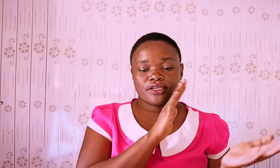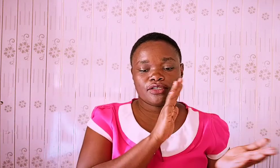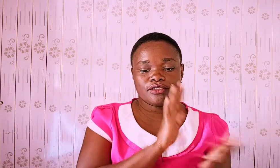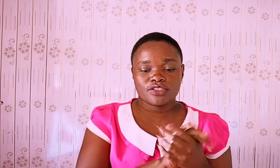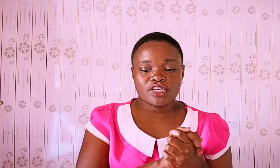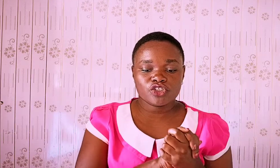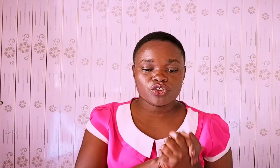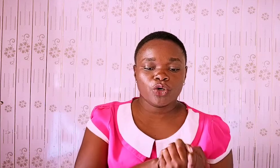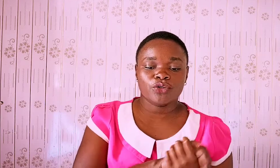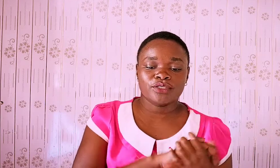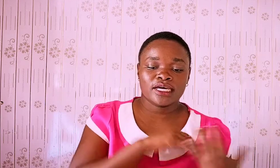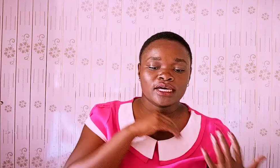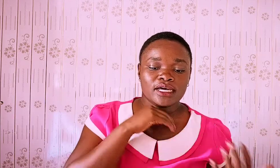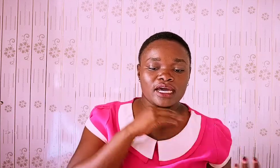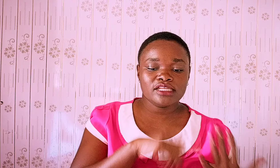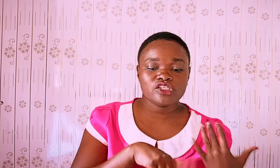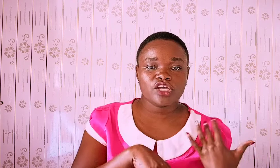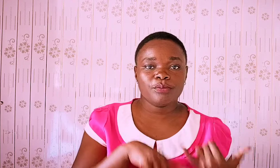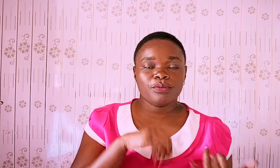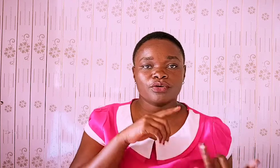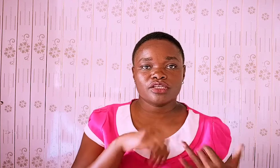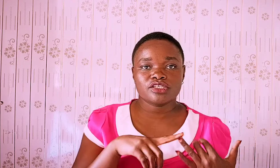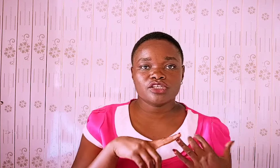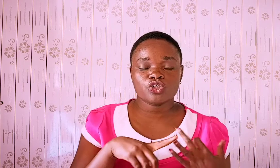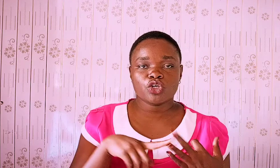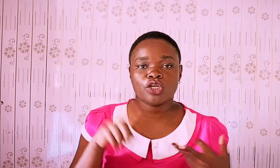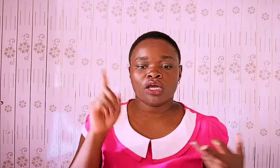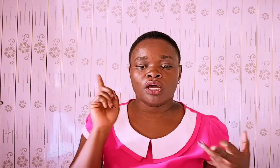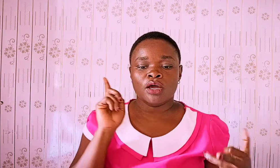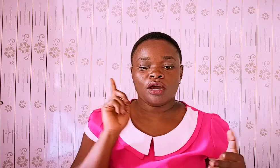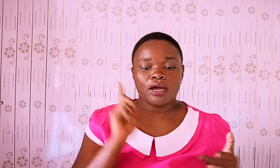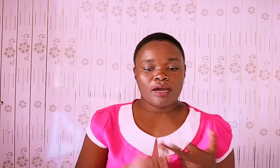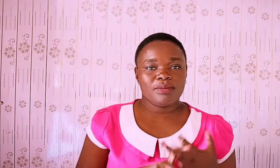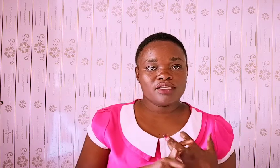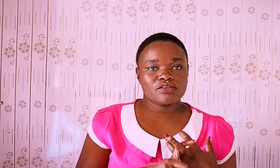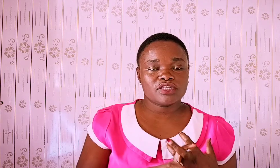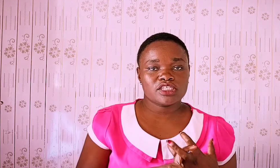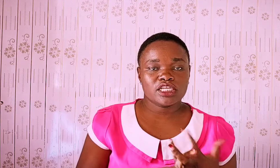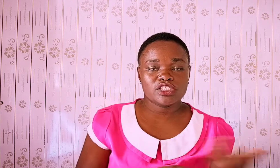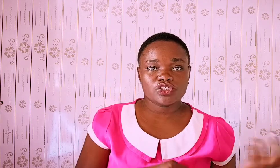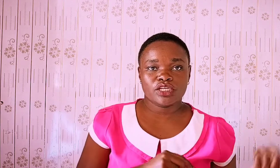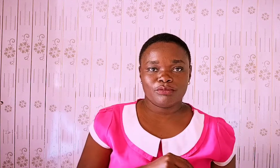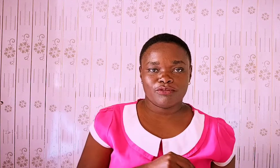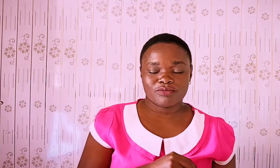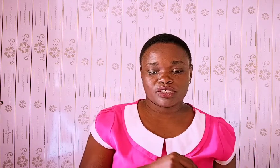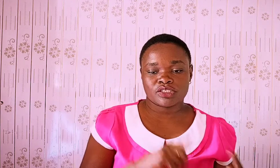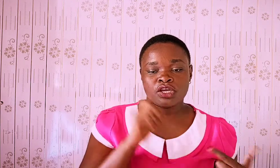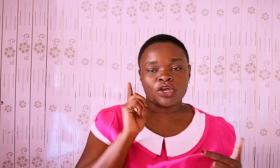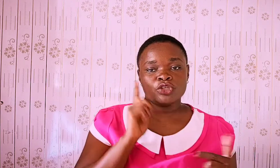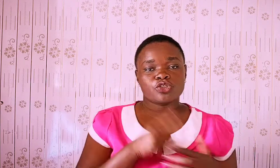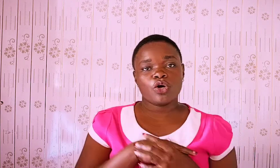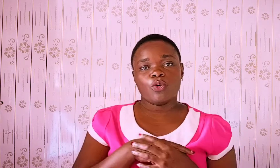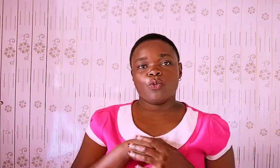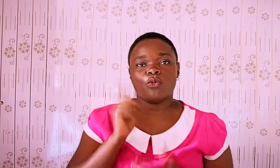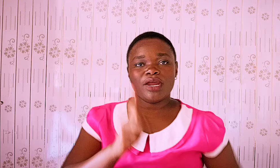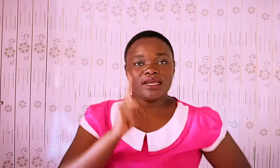We touched on hand shape, orientation, place of articulation and movement. So when I